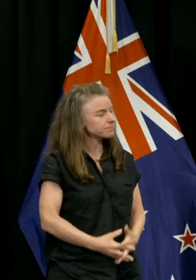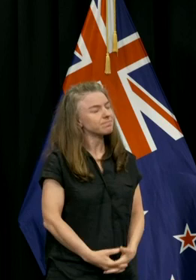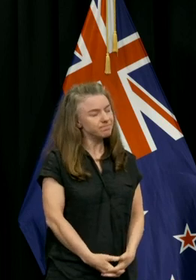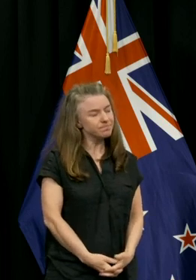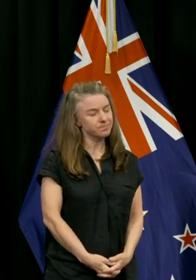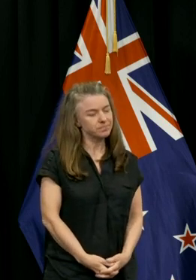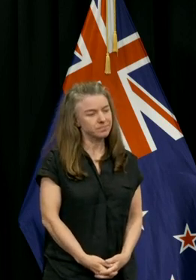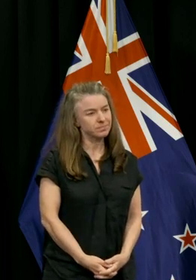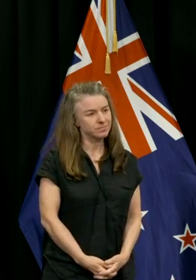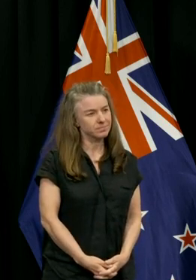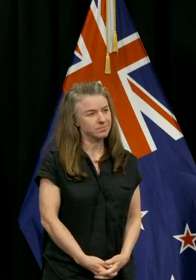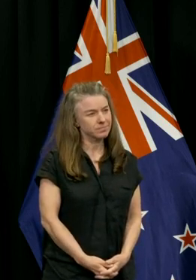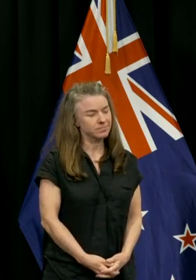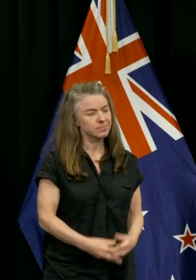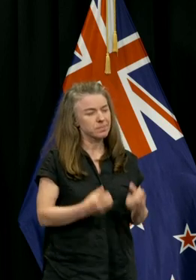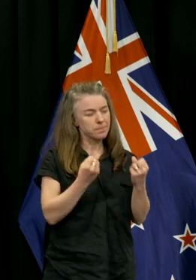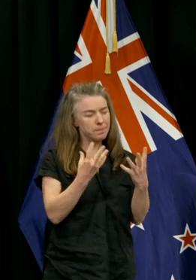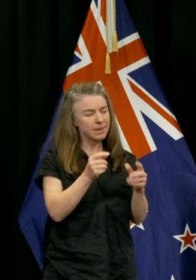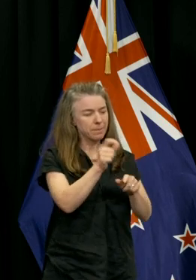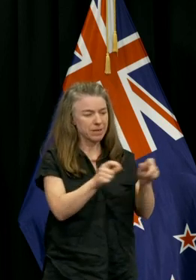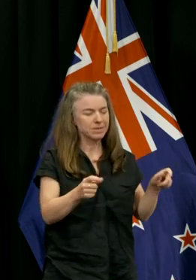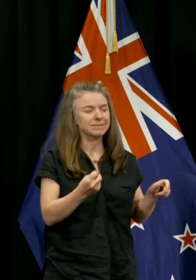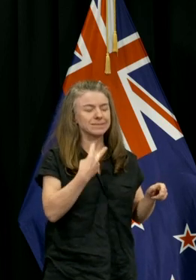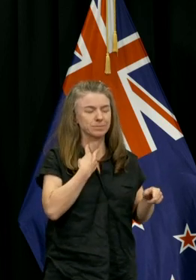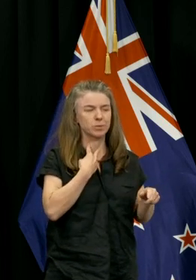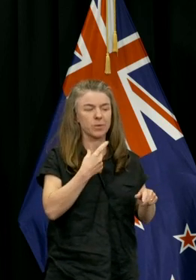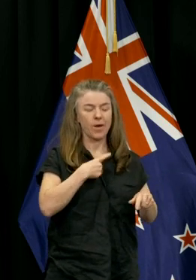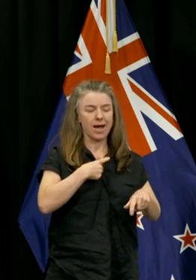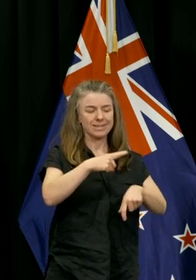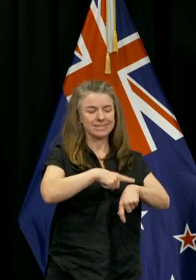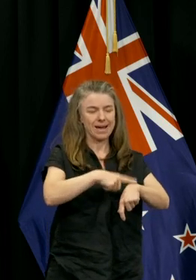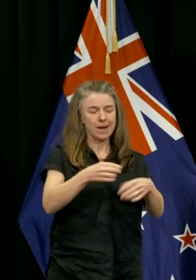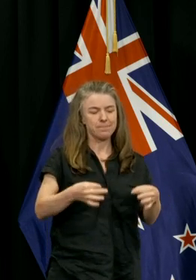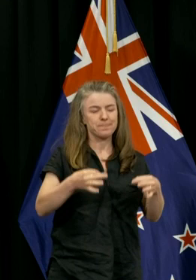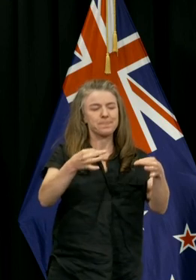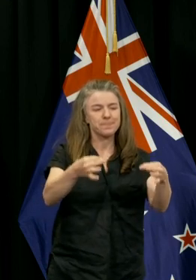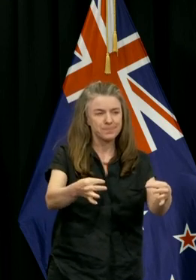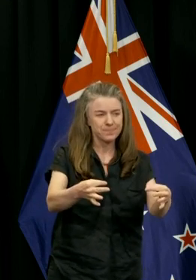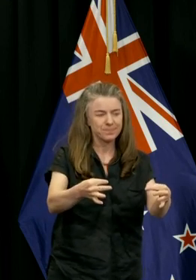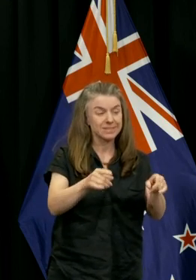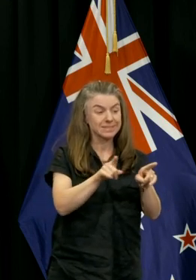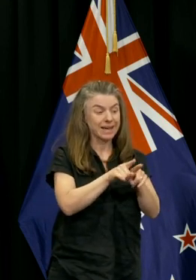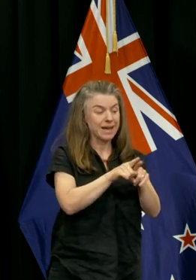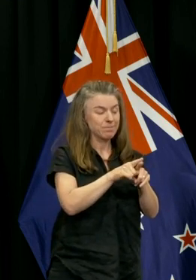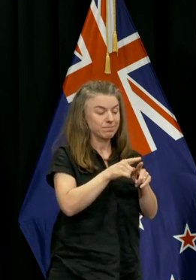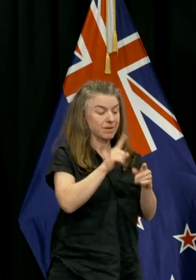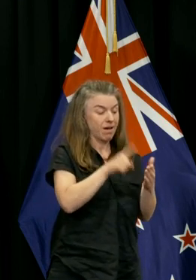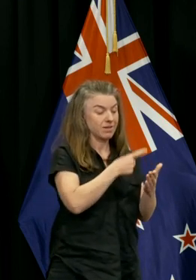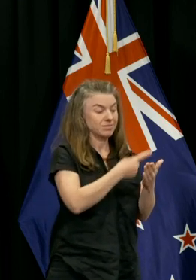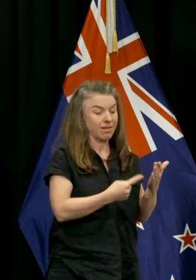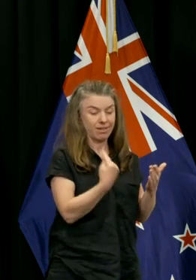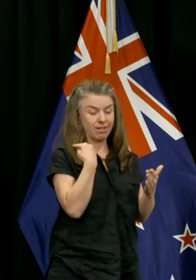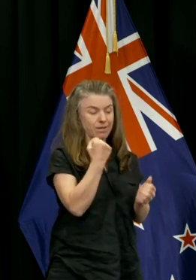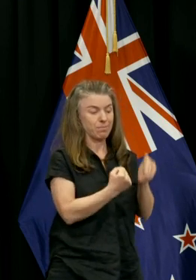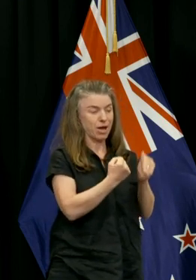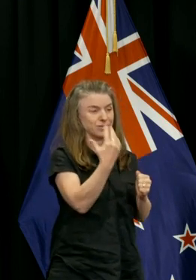something that is deeply disappointing for those victims, of course, in the same way that we weren't able to hold a memorial. This is a time when usually